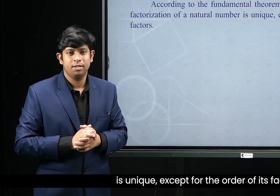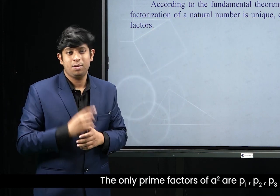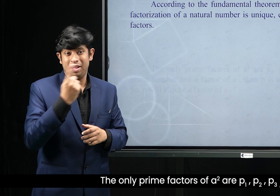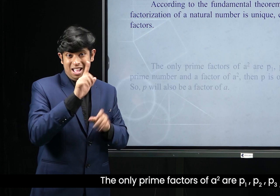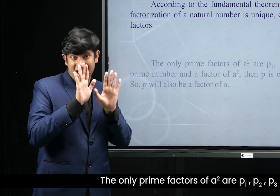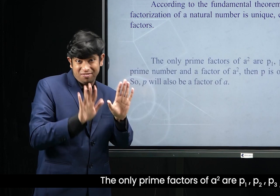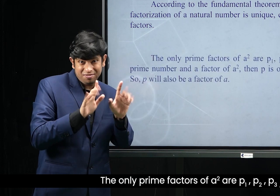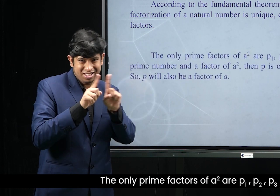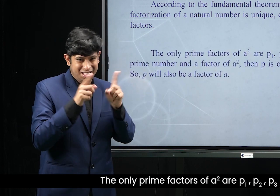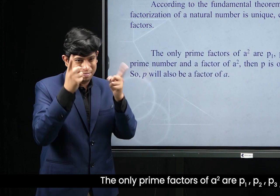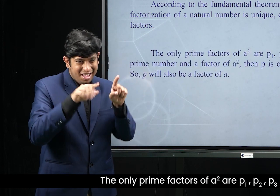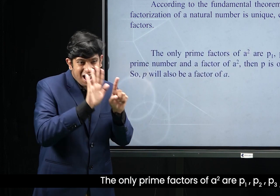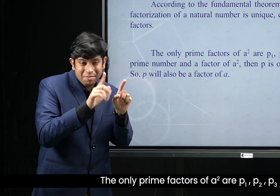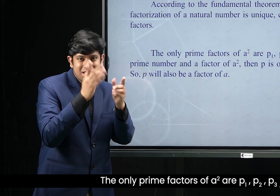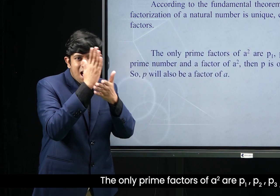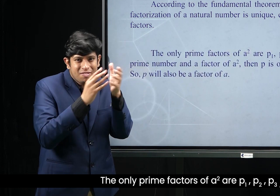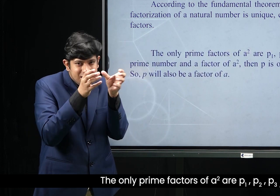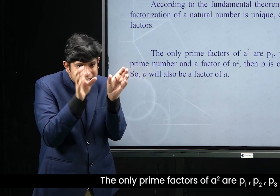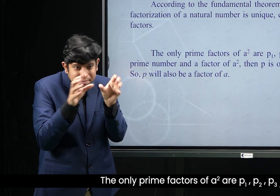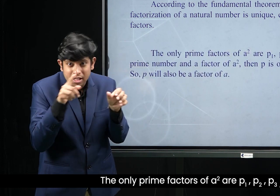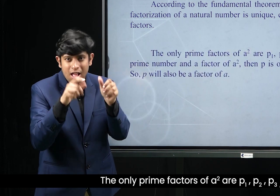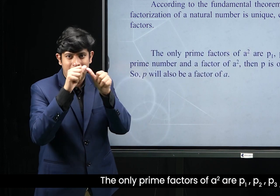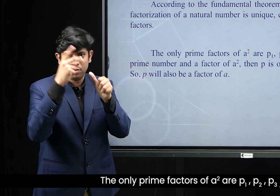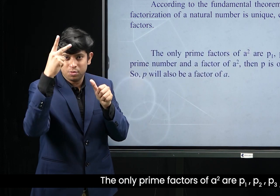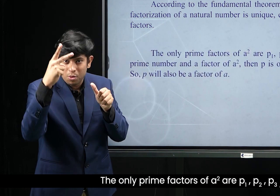The only prime factors of a square are p1,